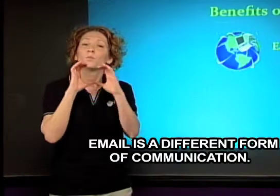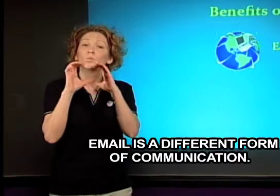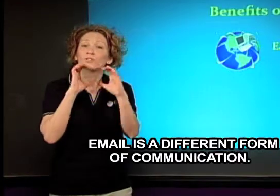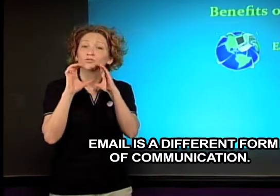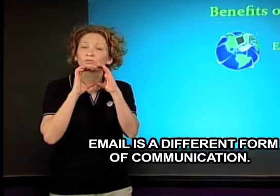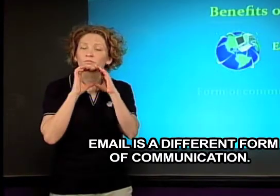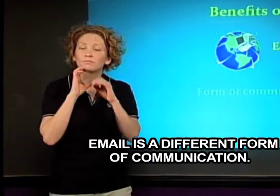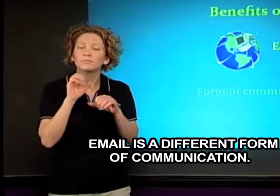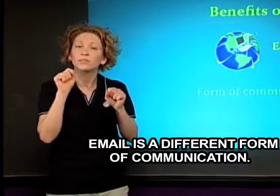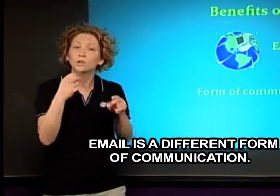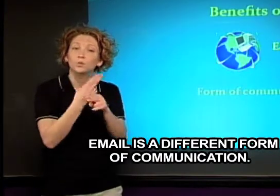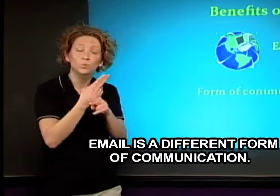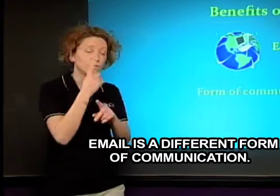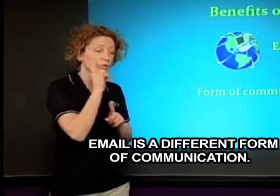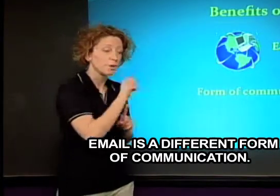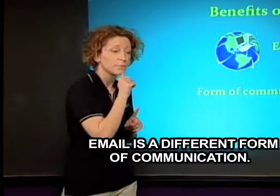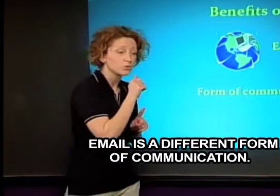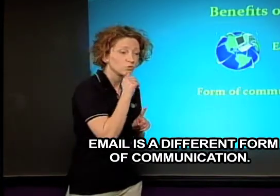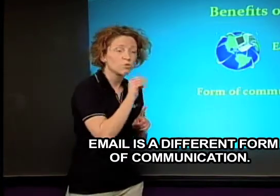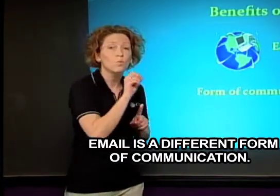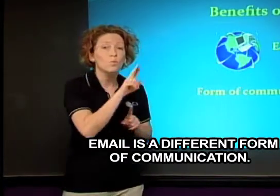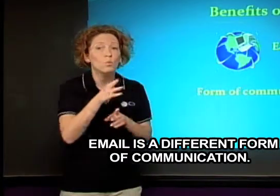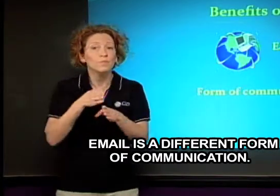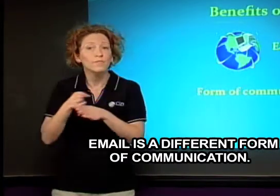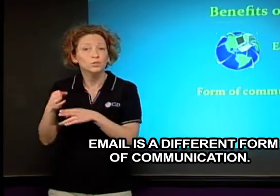Email is a different form of communication.